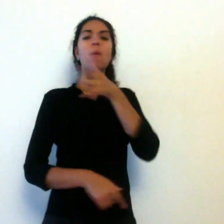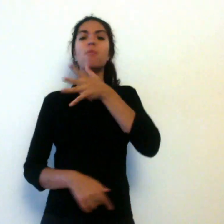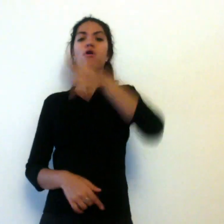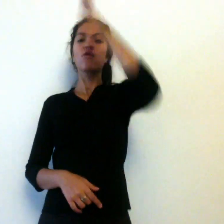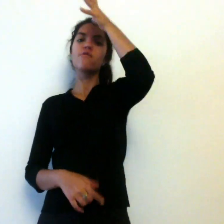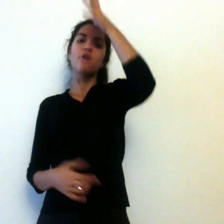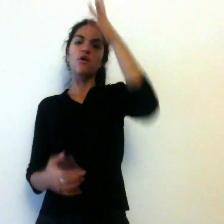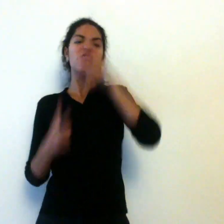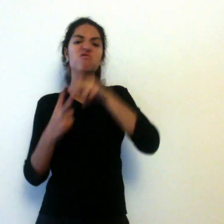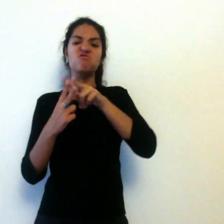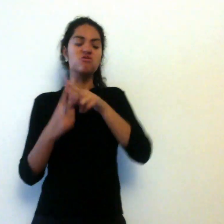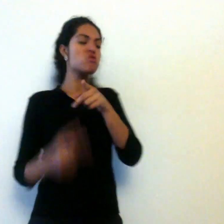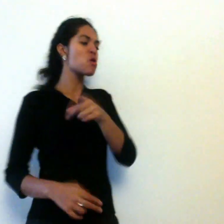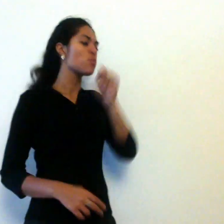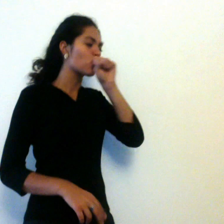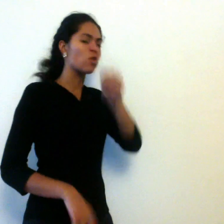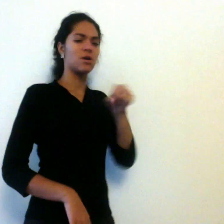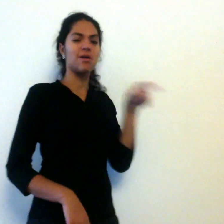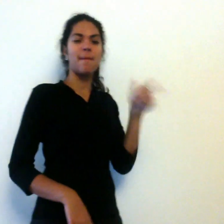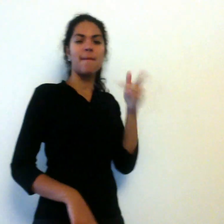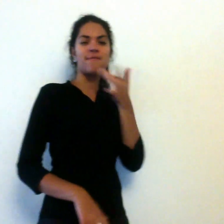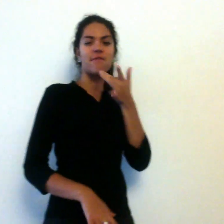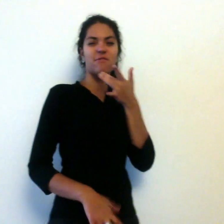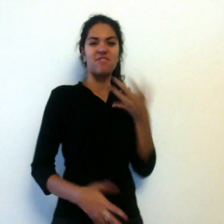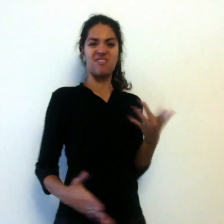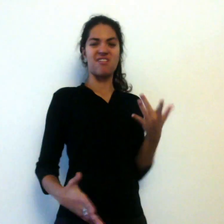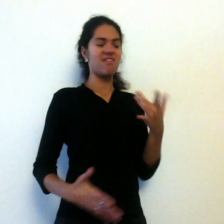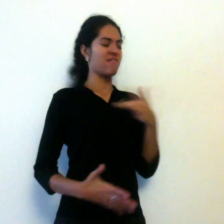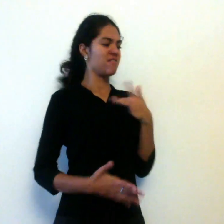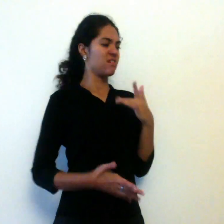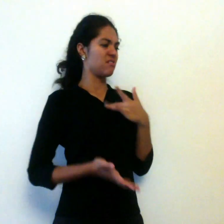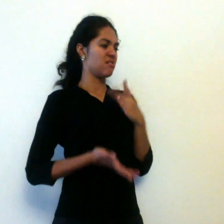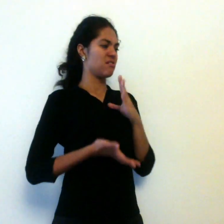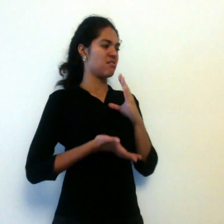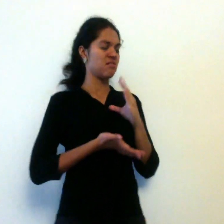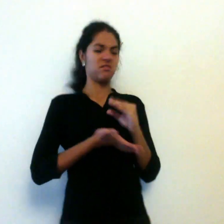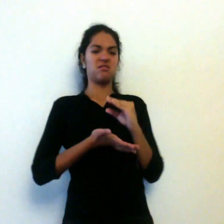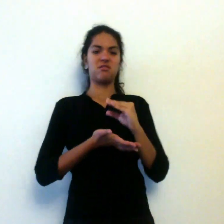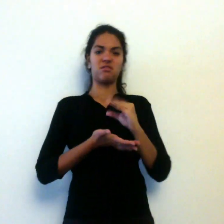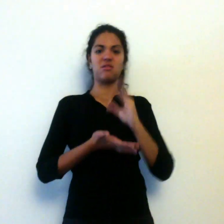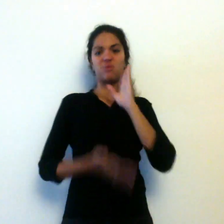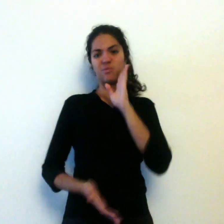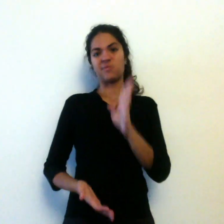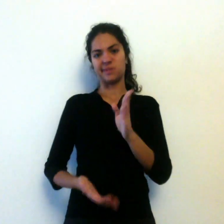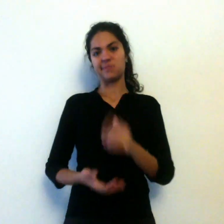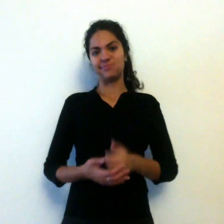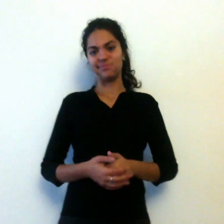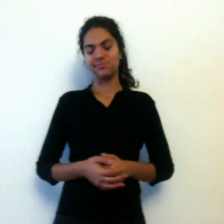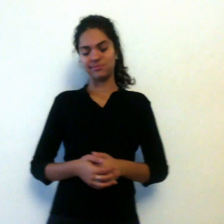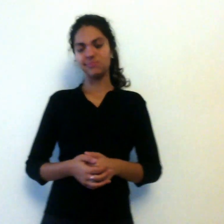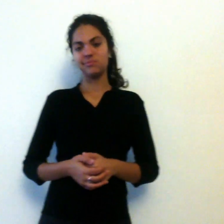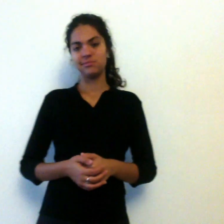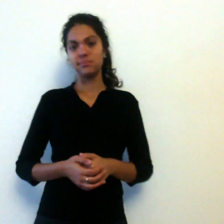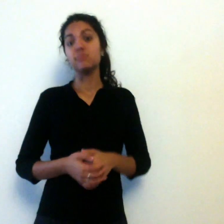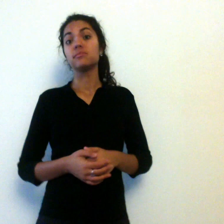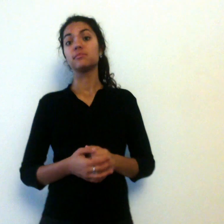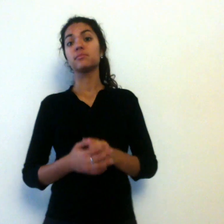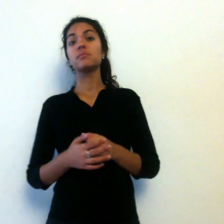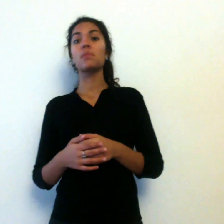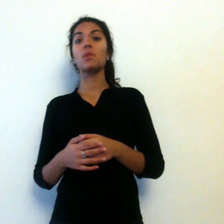it's about time, if some of us have not yet learned to be communicative of this affection to our children, that we ask ourselves why that is